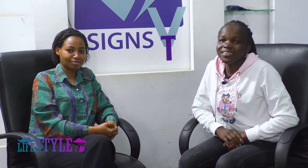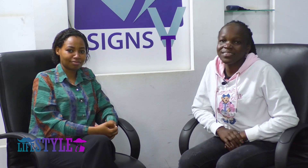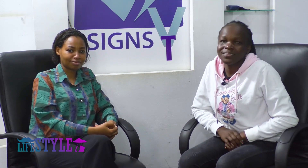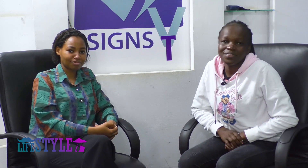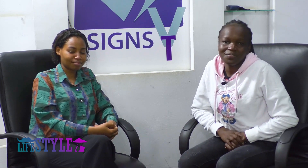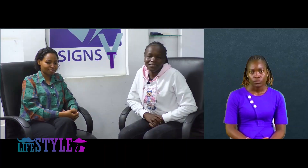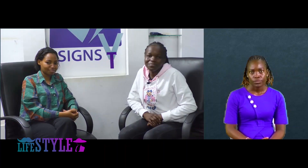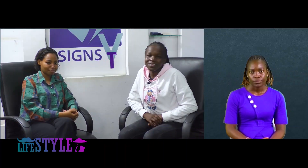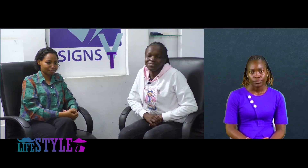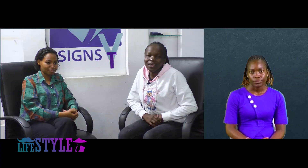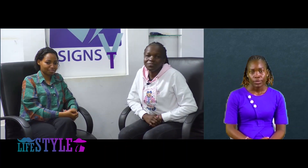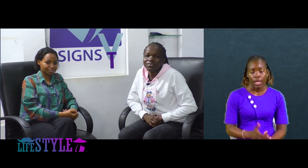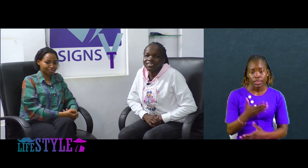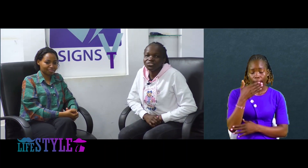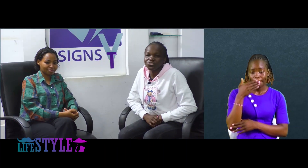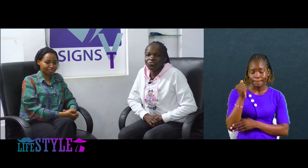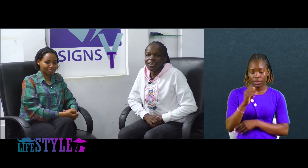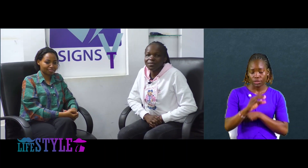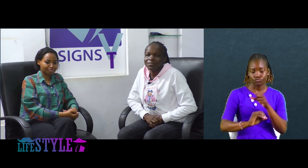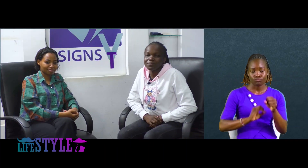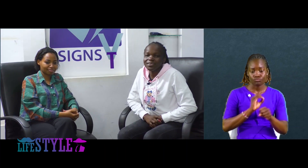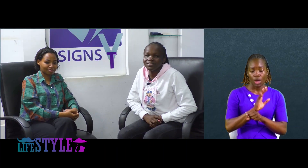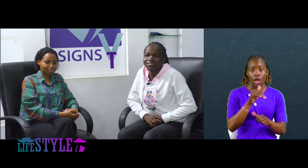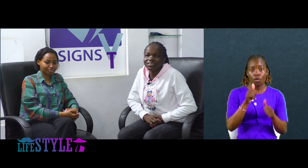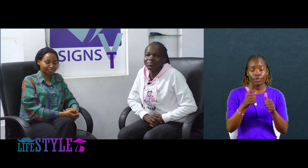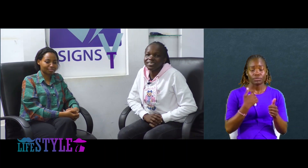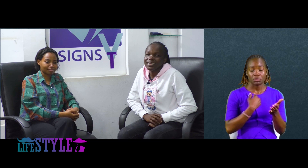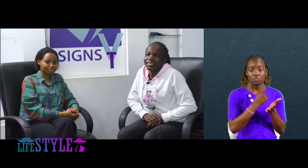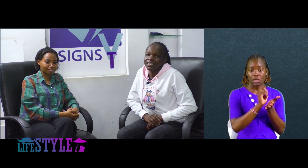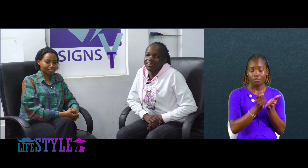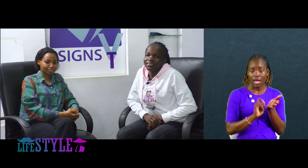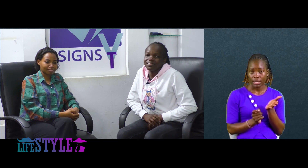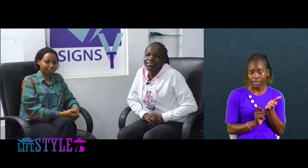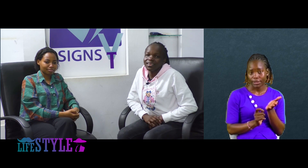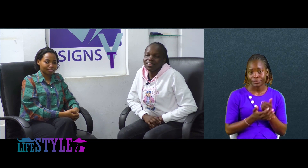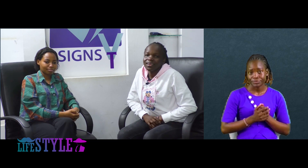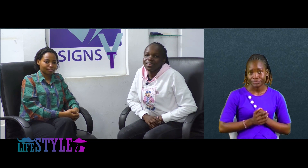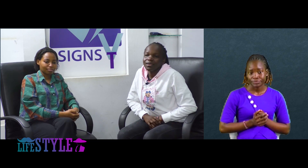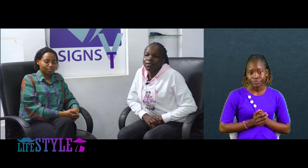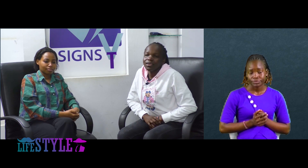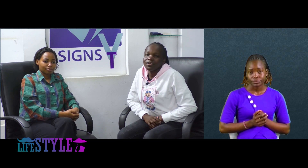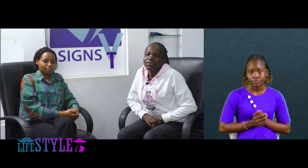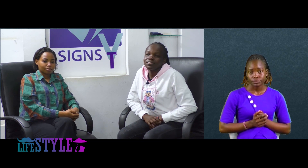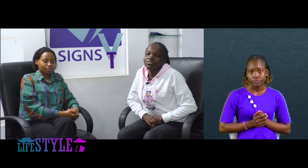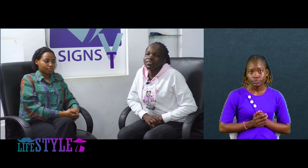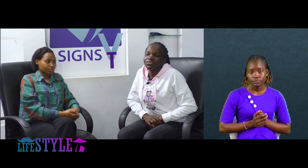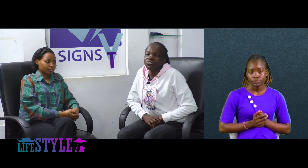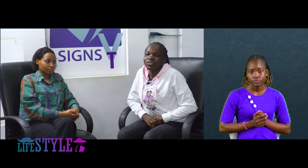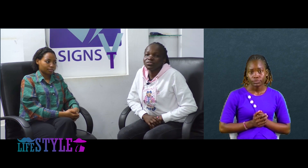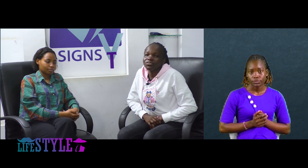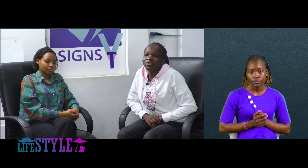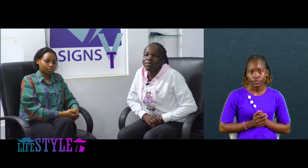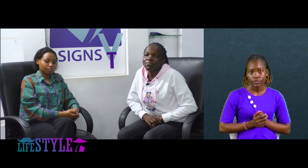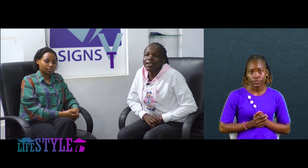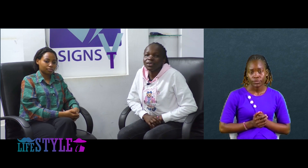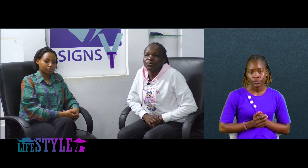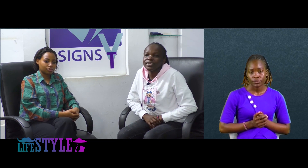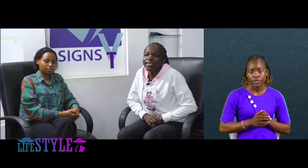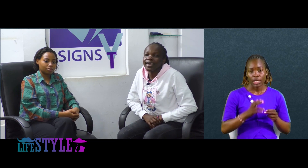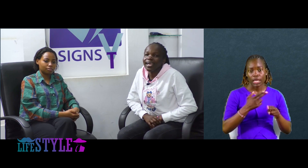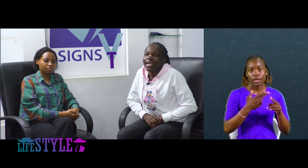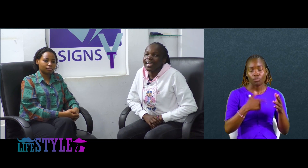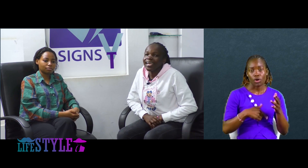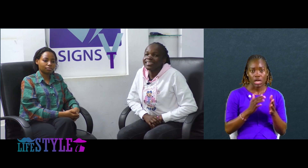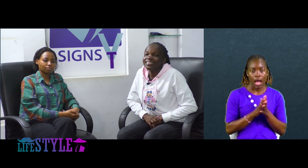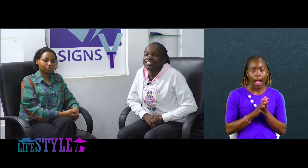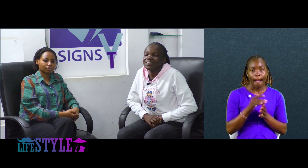The best film that I've written so far, my best script is, it's actually called My Black